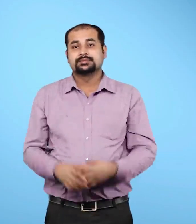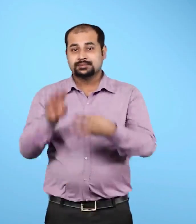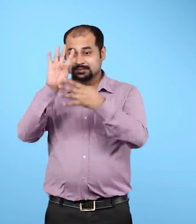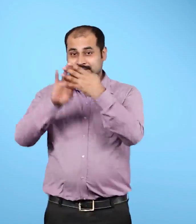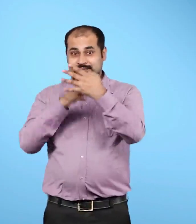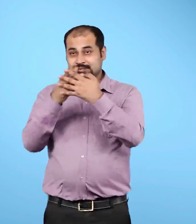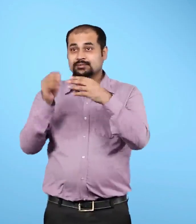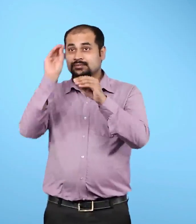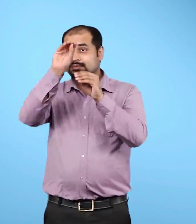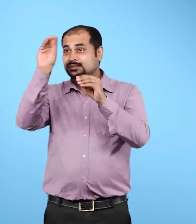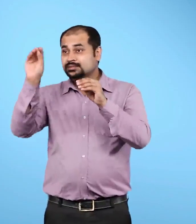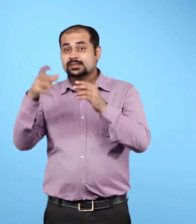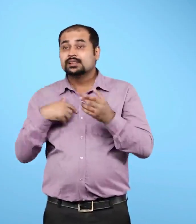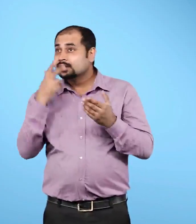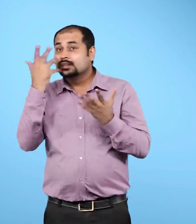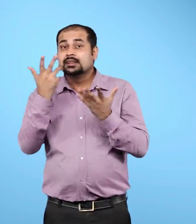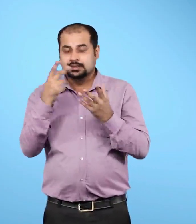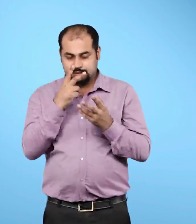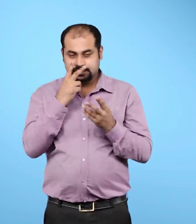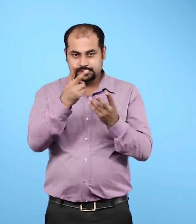Let's read the table row-wise.